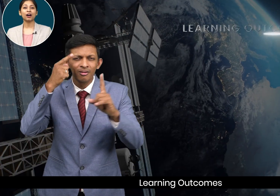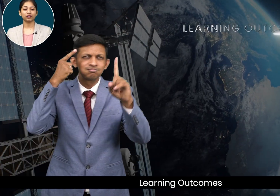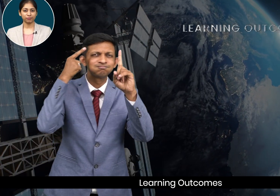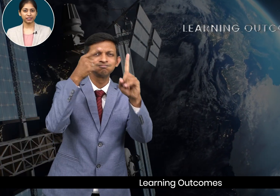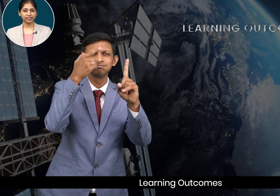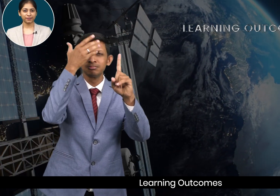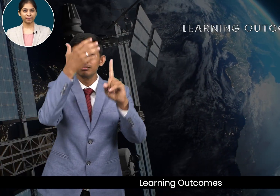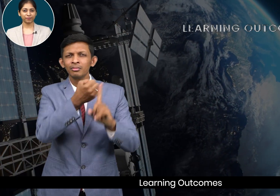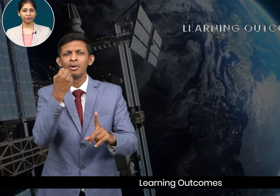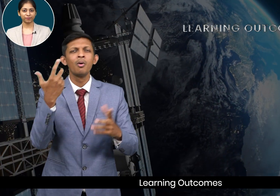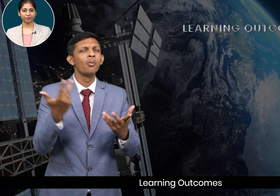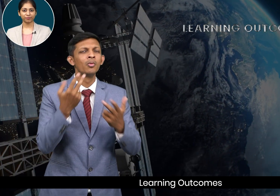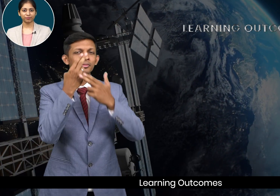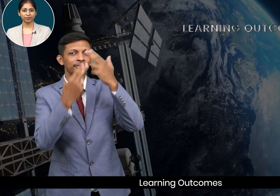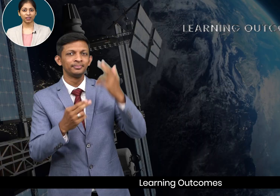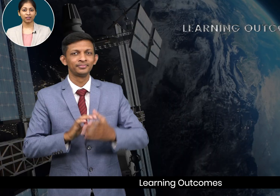Learning outcomes.